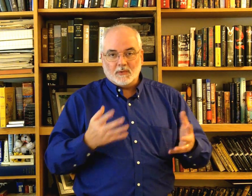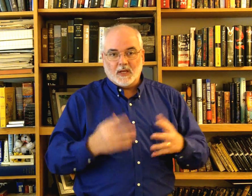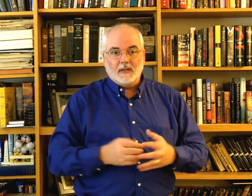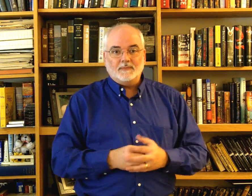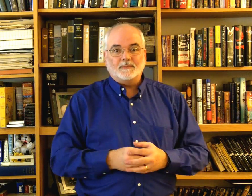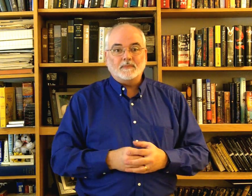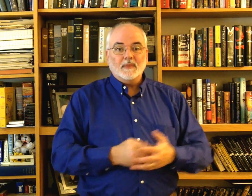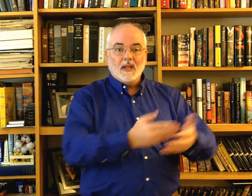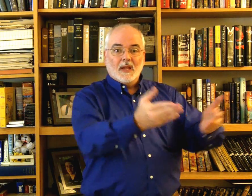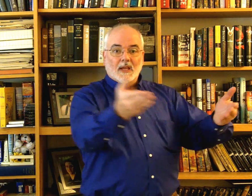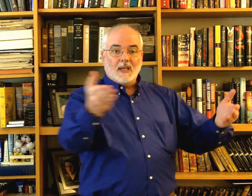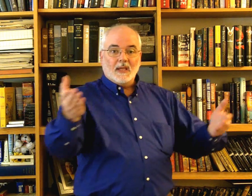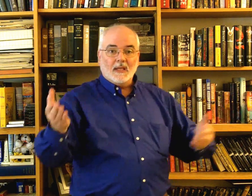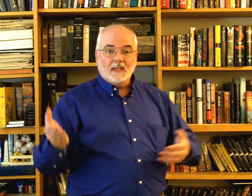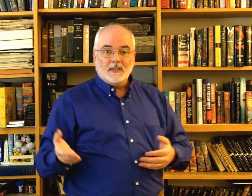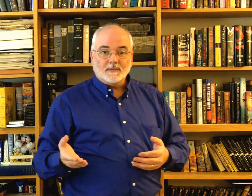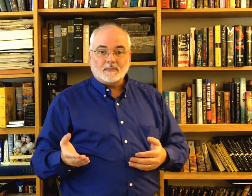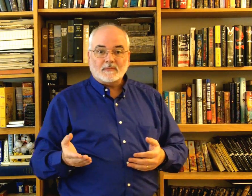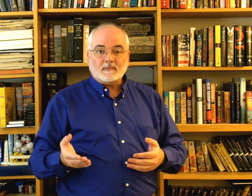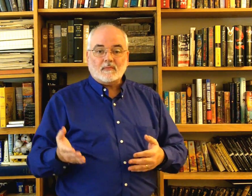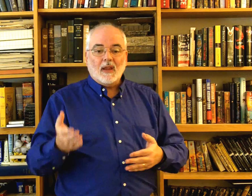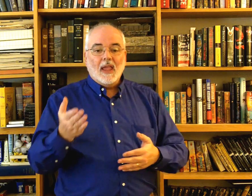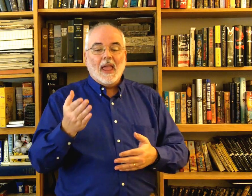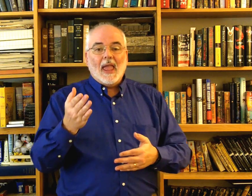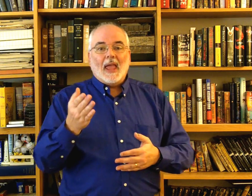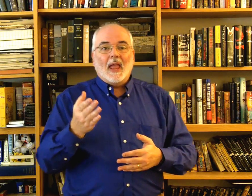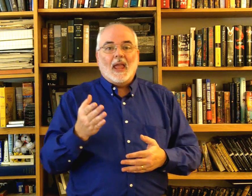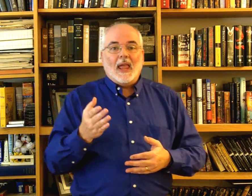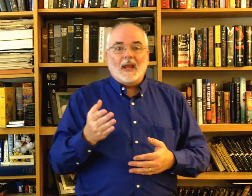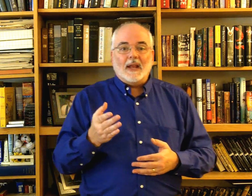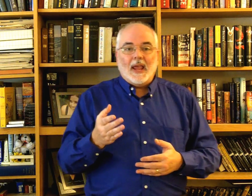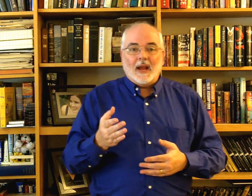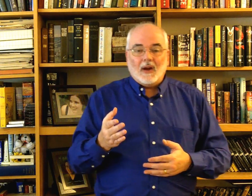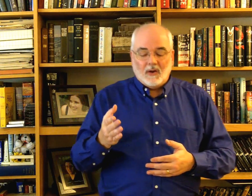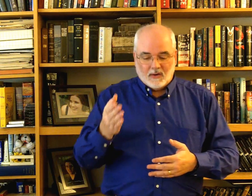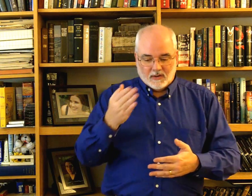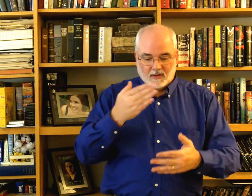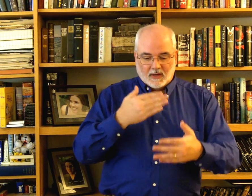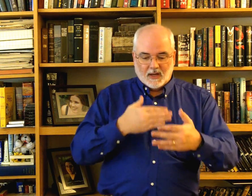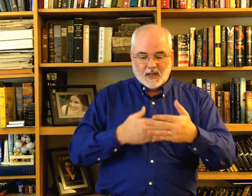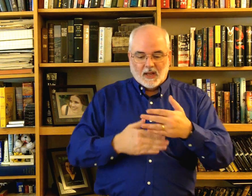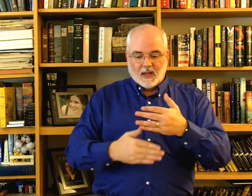saying? He's an heir.